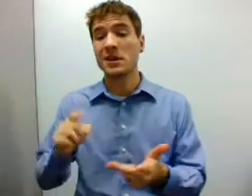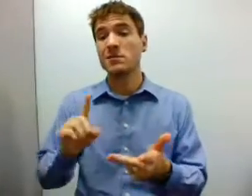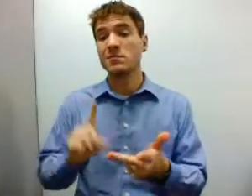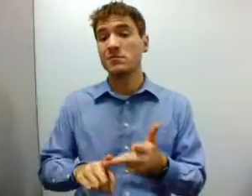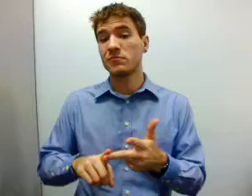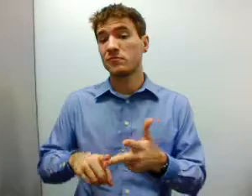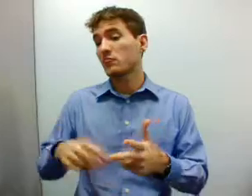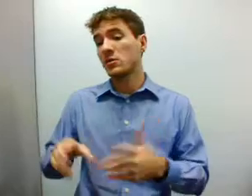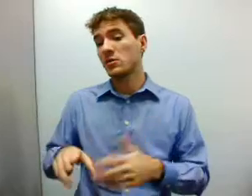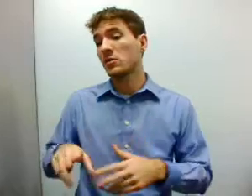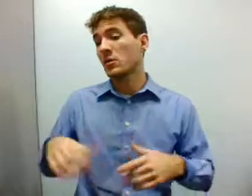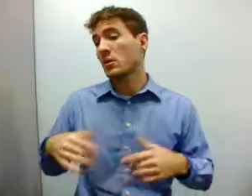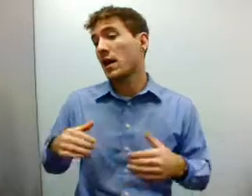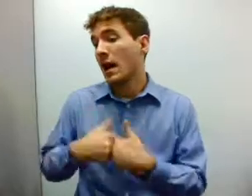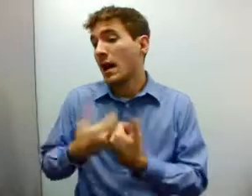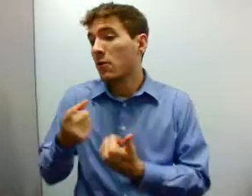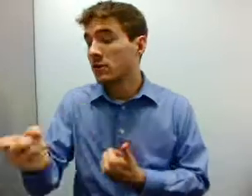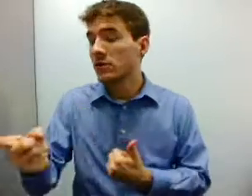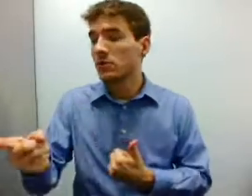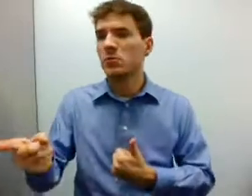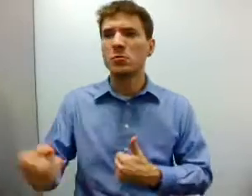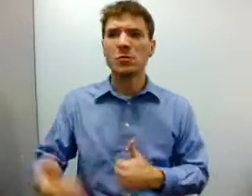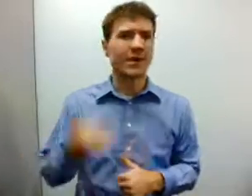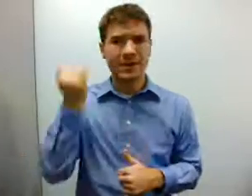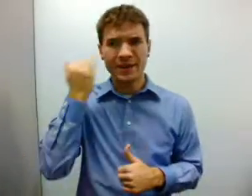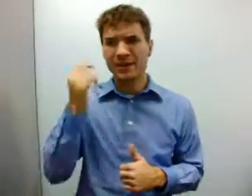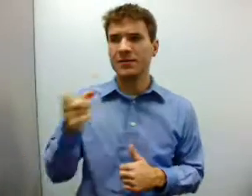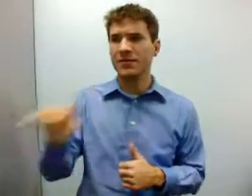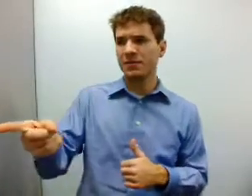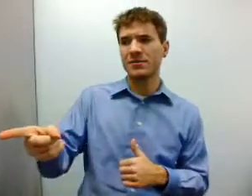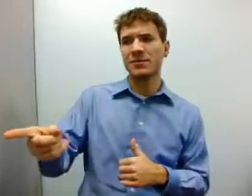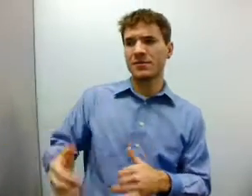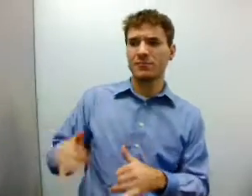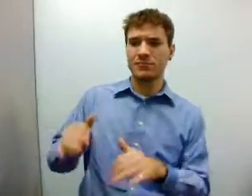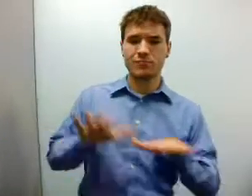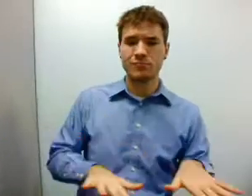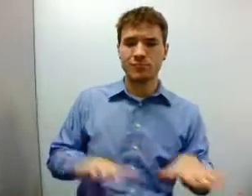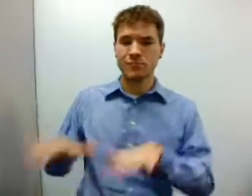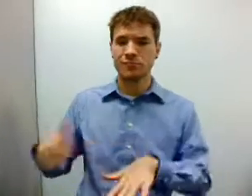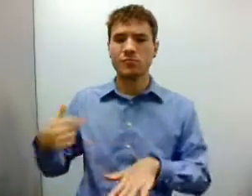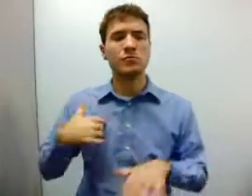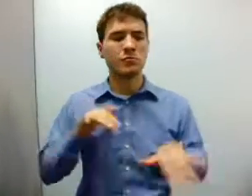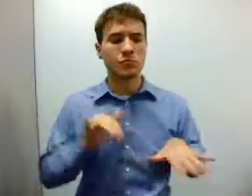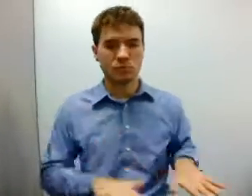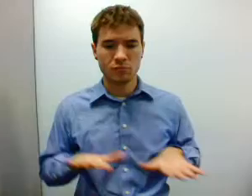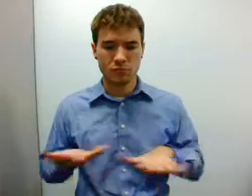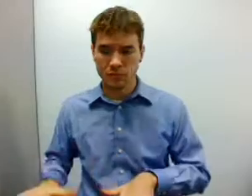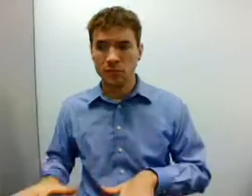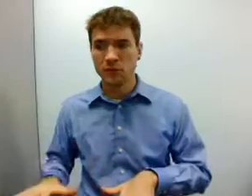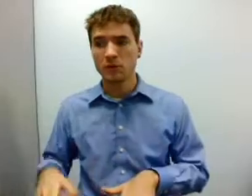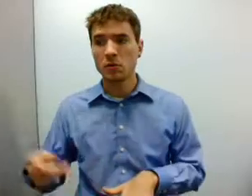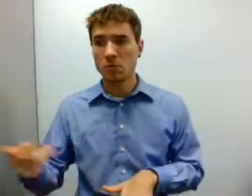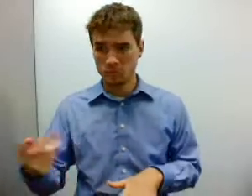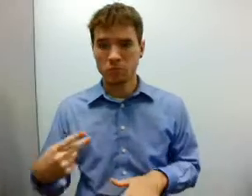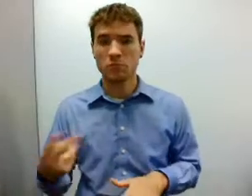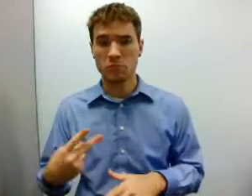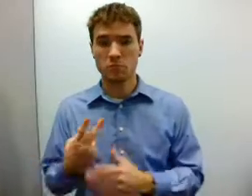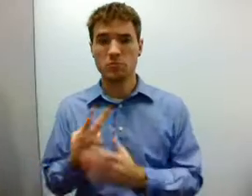breath, because this is an evaluative conversation. And it can be nerve-wracking for both parties. So the interviewer says to that prospective